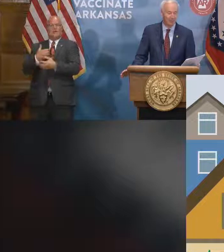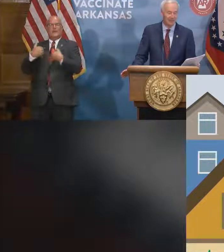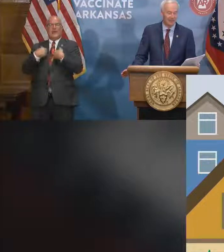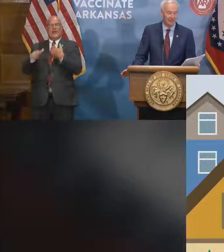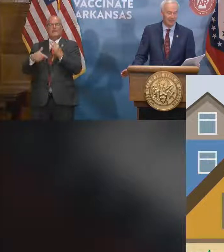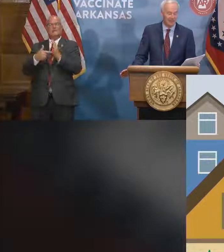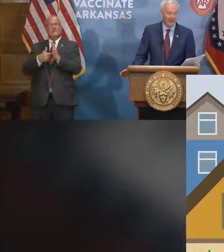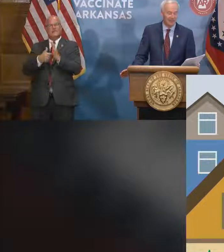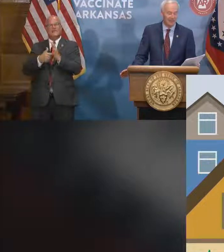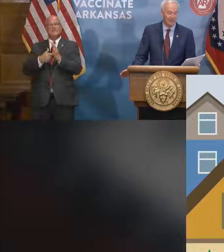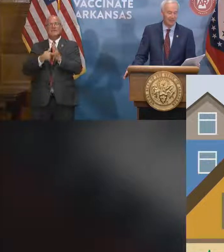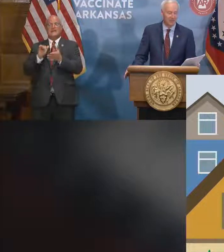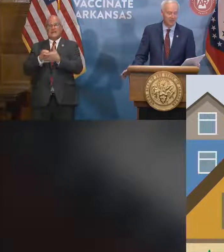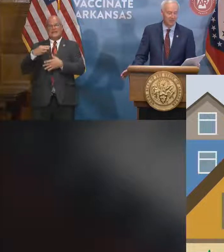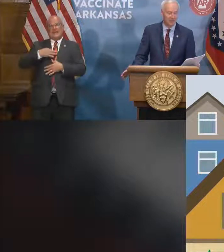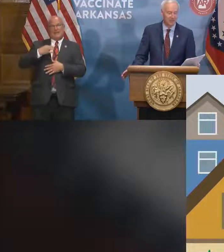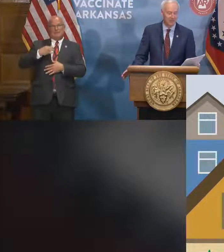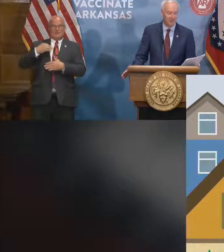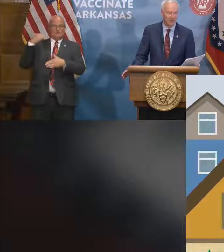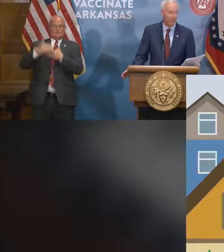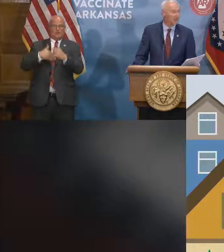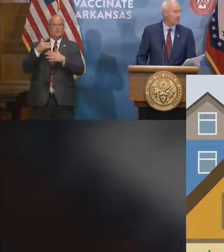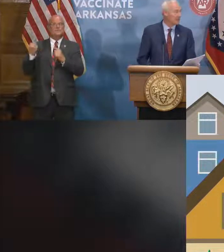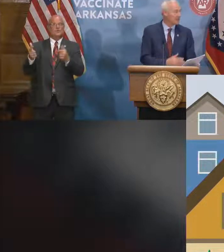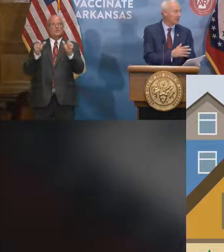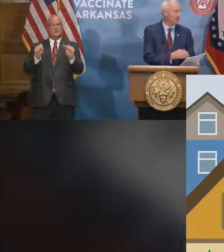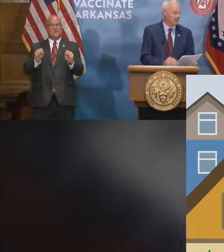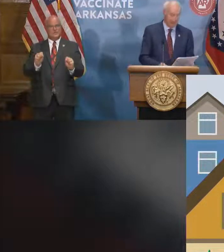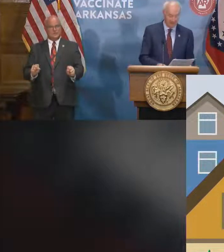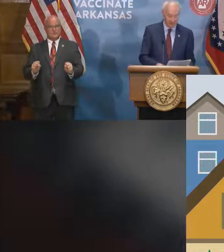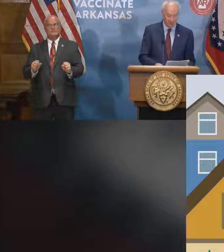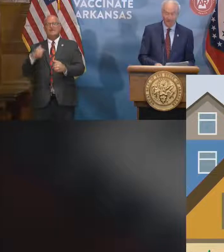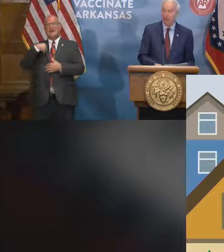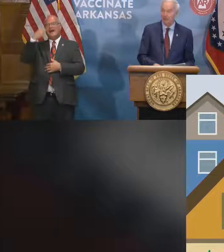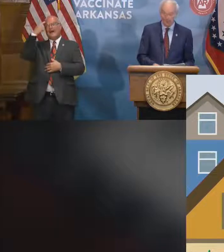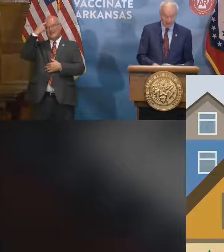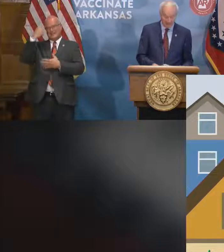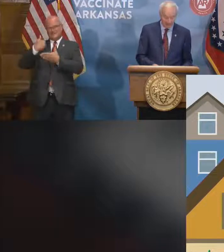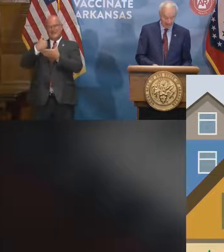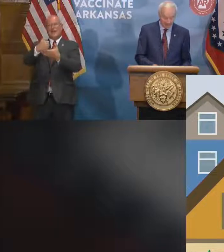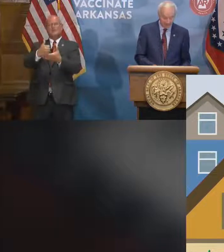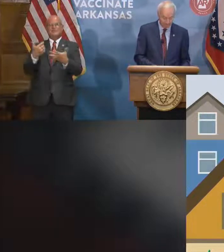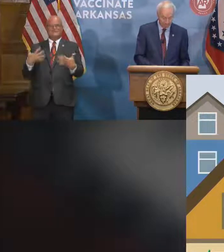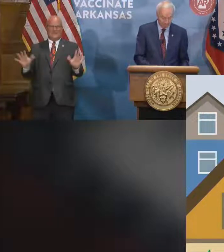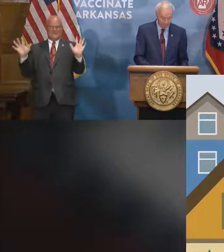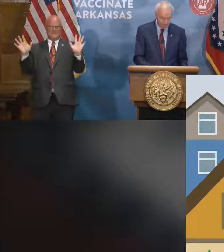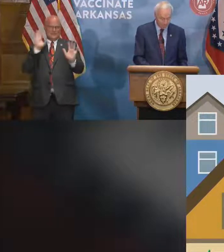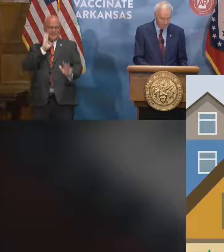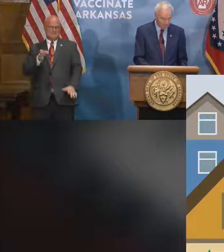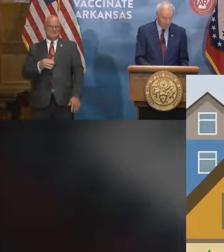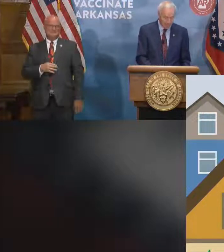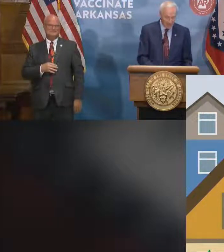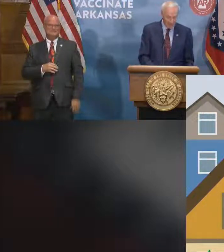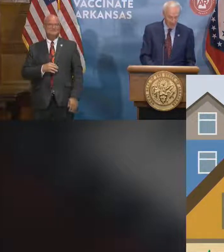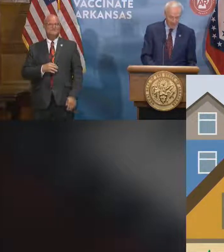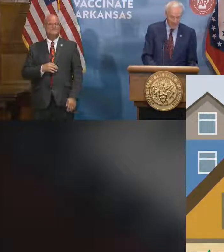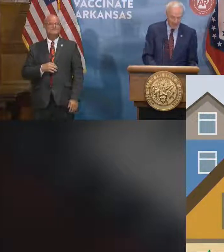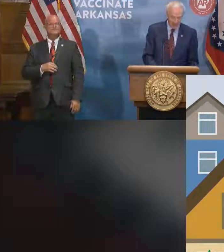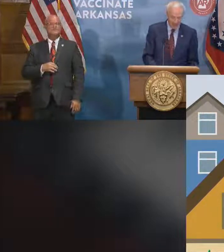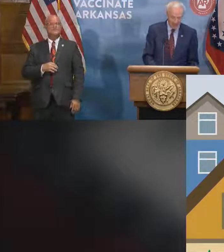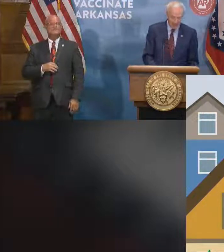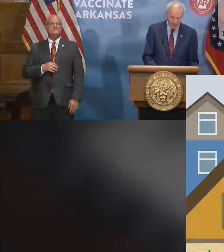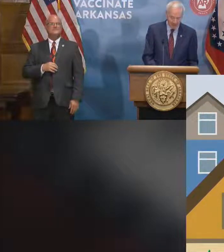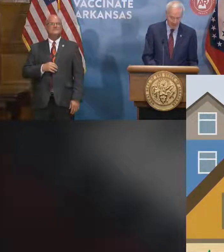these the applications processed as quickly as possible, and I think this will help us to get that done.